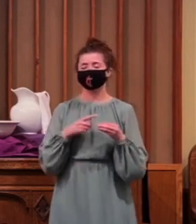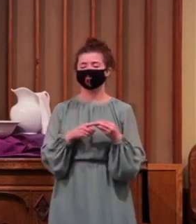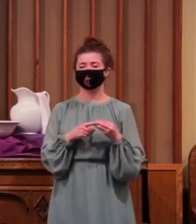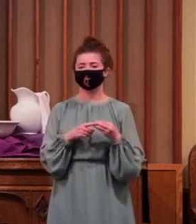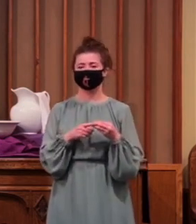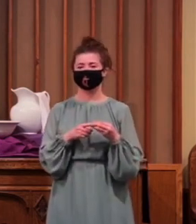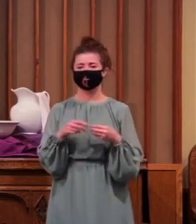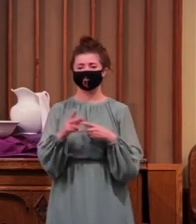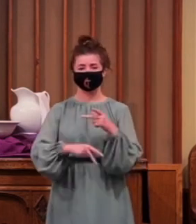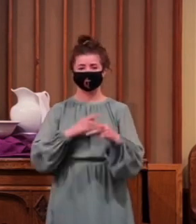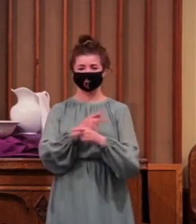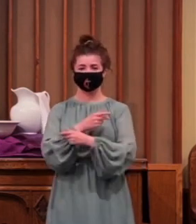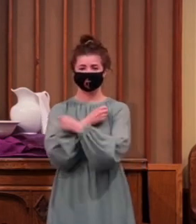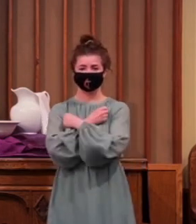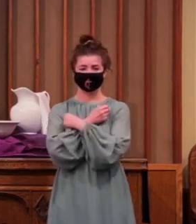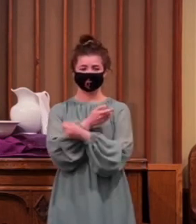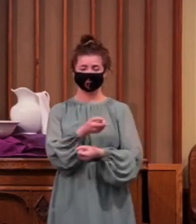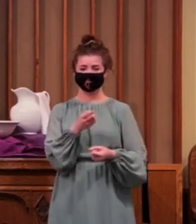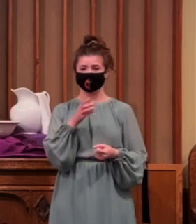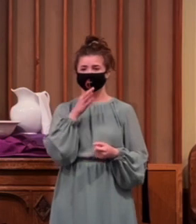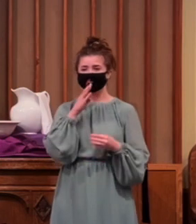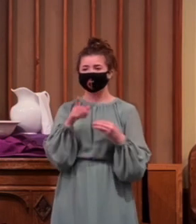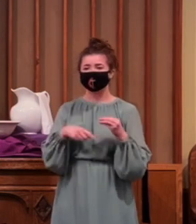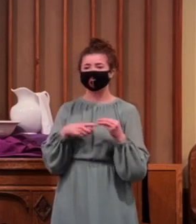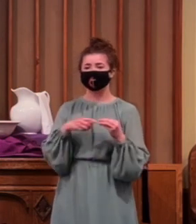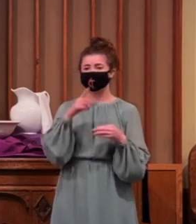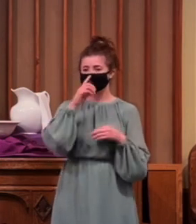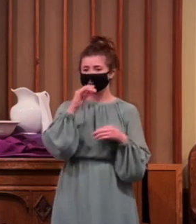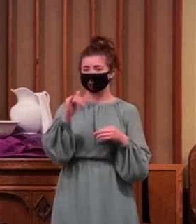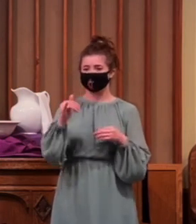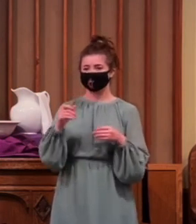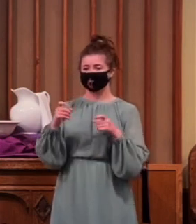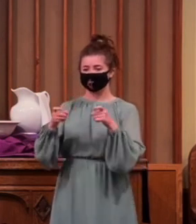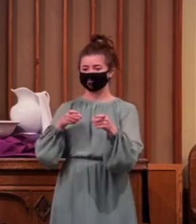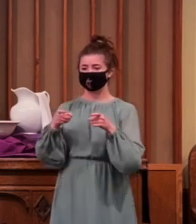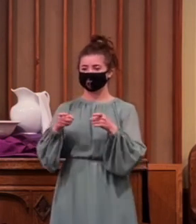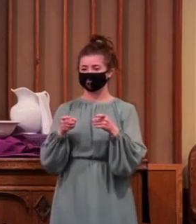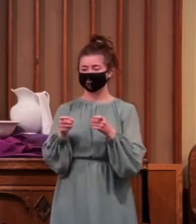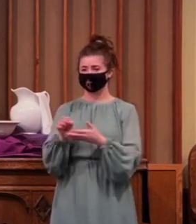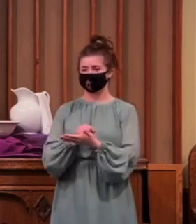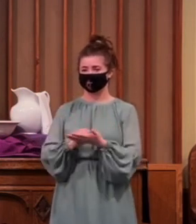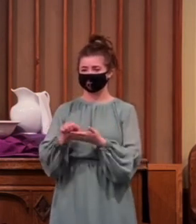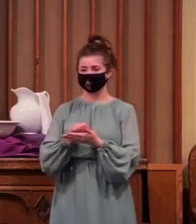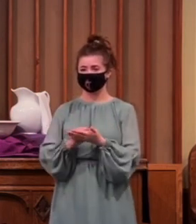was talking about looked like a master washing his disciples'